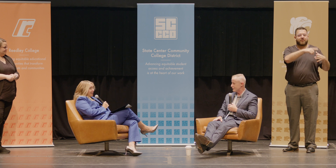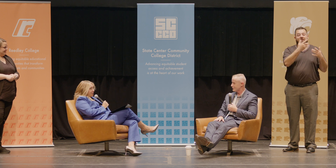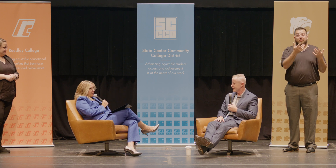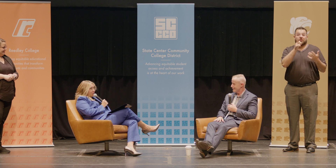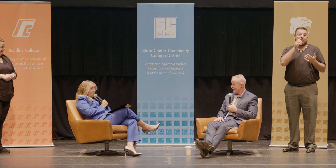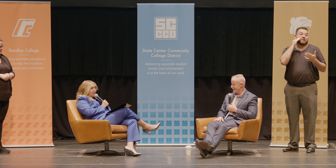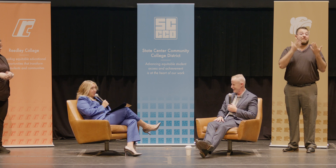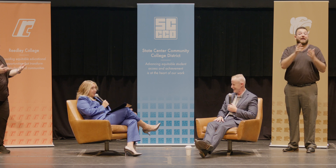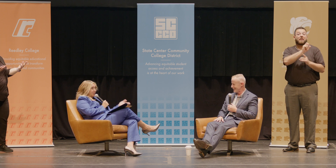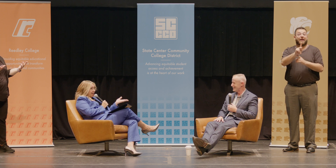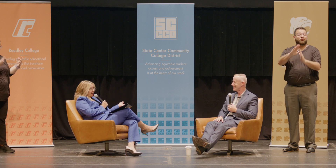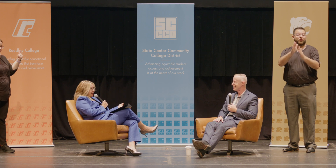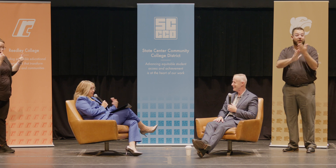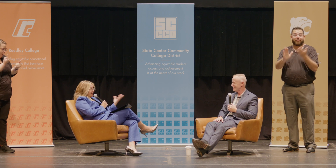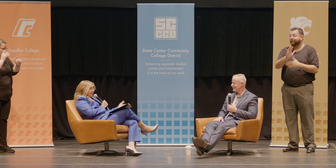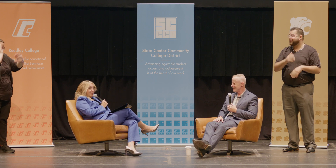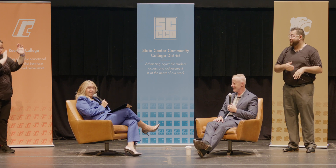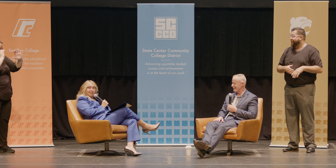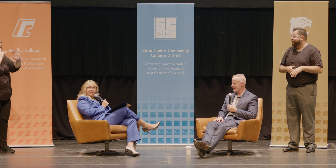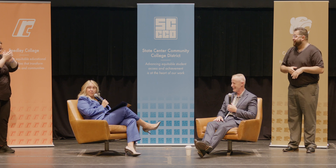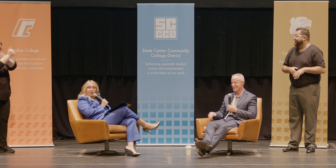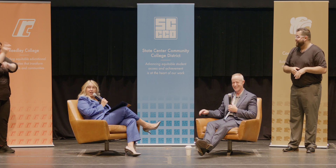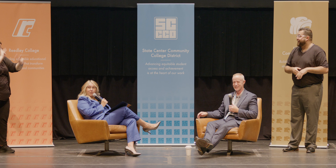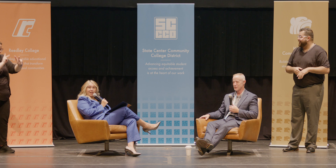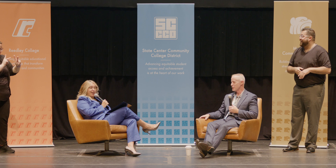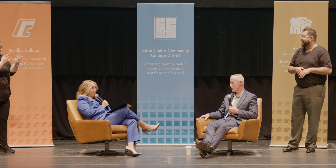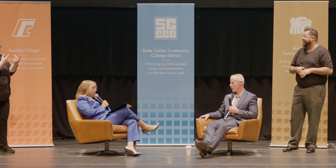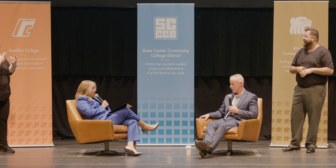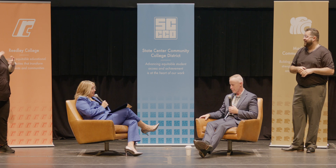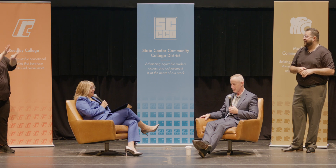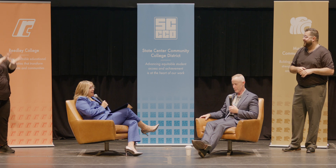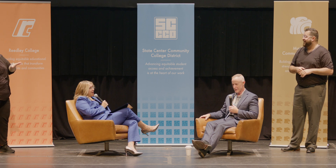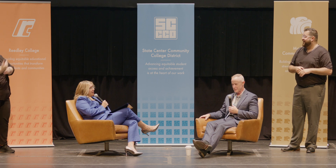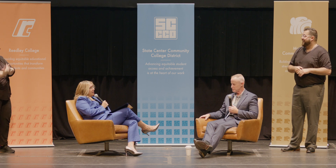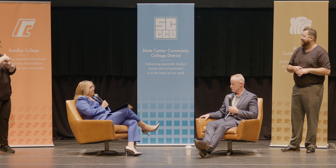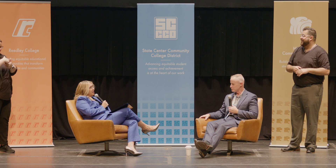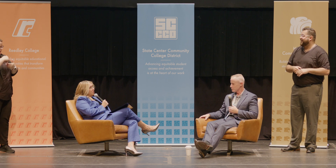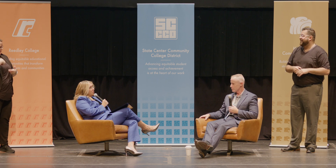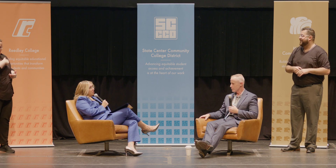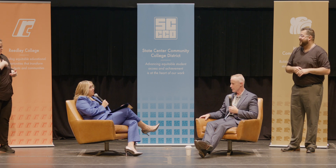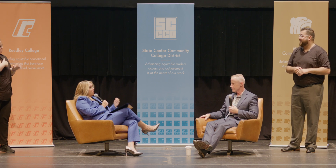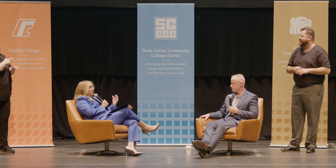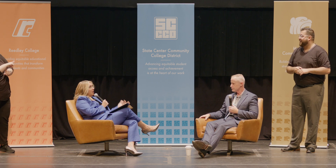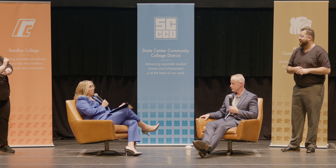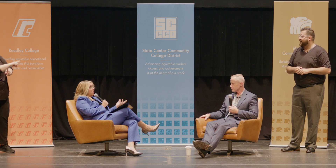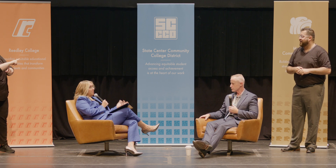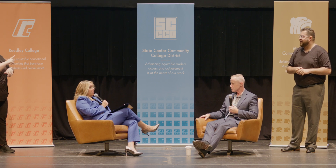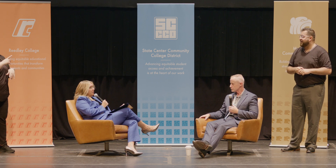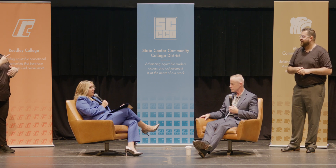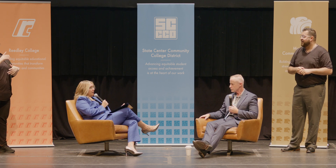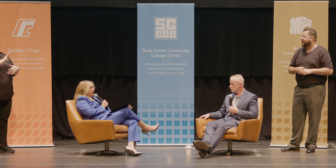community college. Well, we're always looking for talent. I'm just, it would be great if we could have you join us. Yeah. Let me ask you a question.